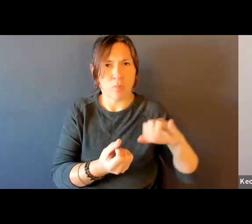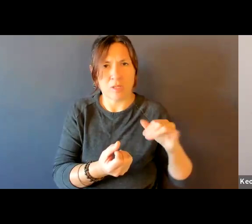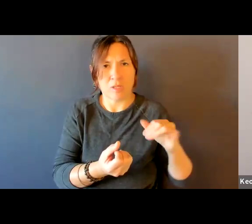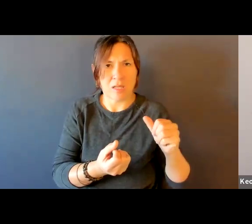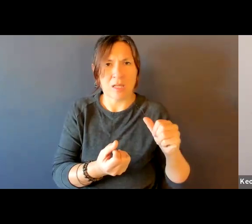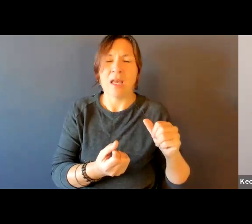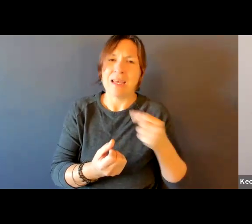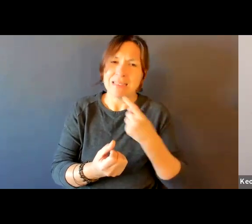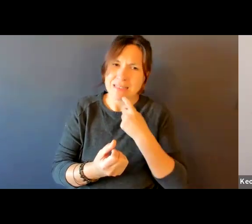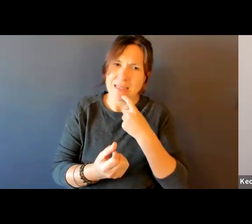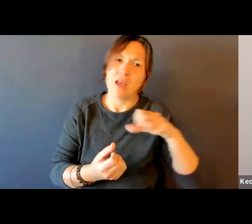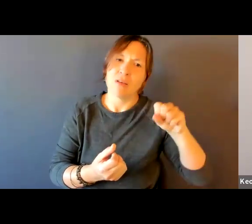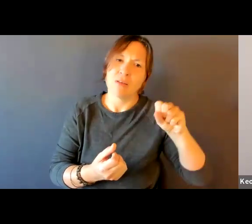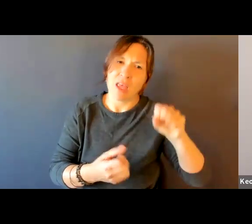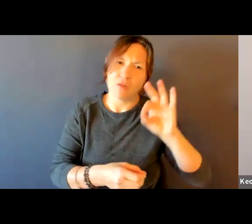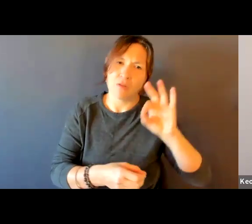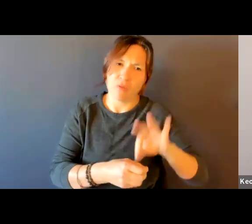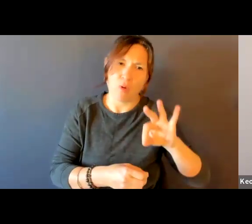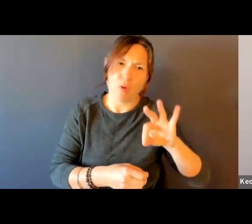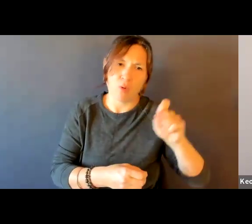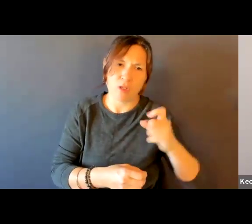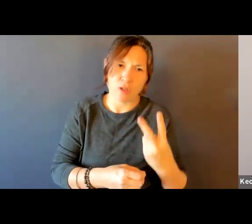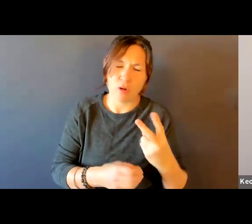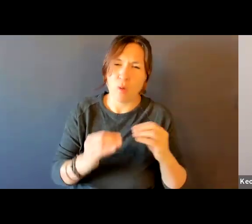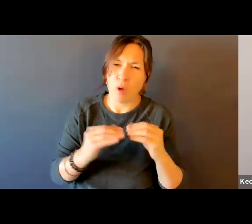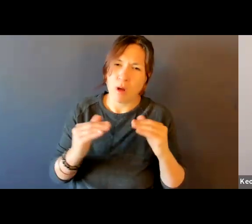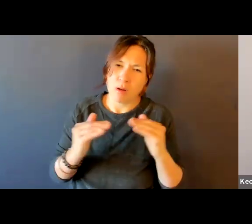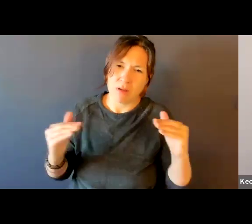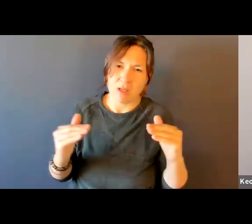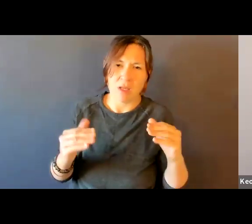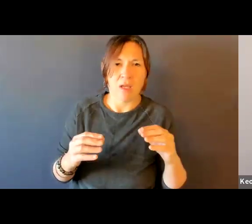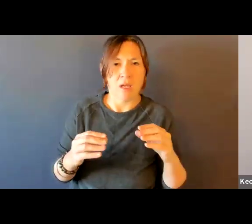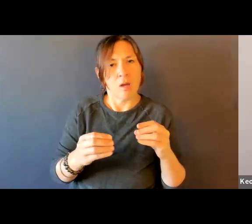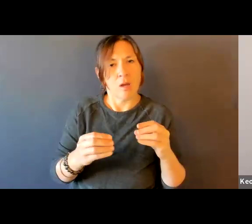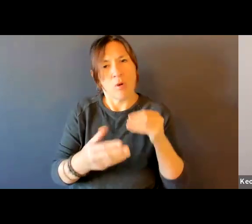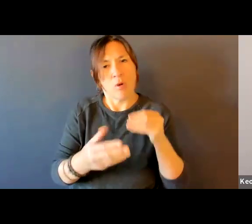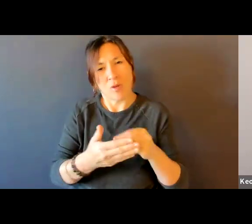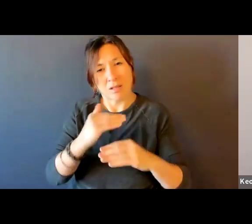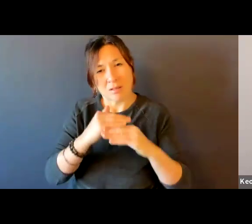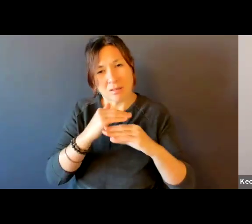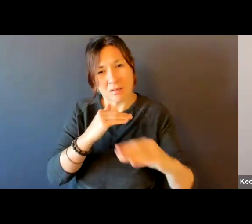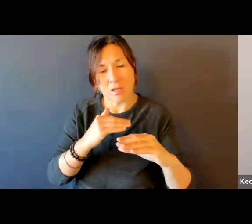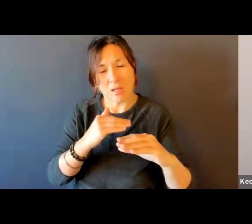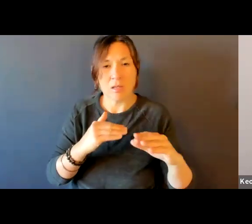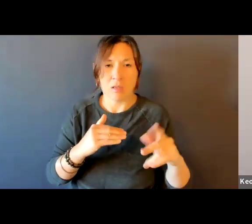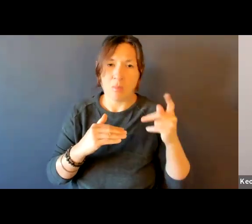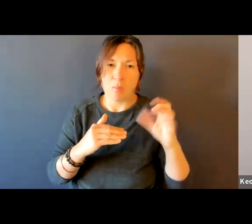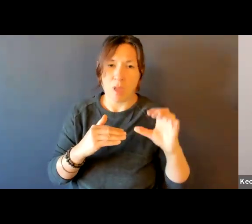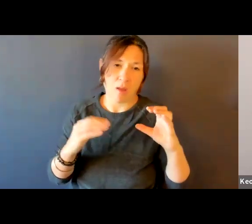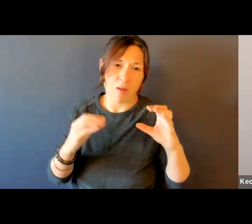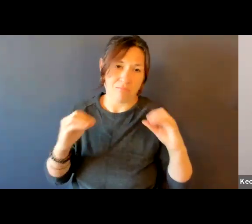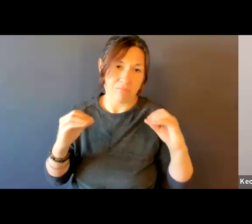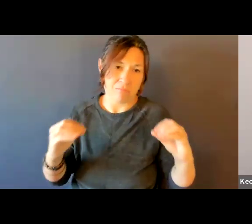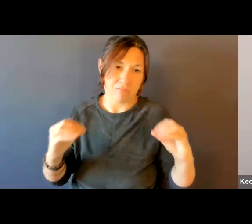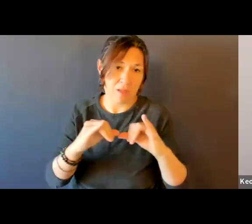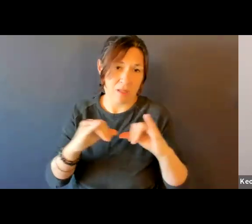2. Together, we can create a more equitable and financially stable public education system. And for